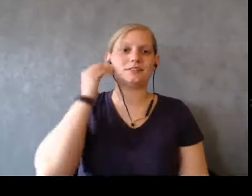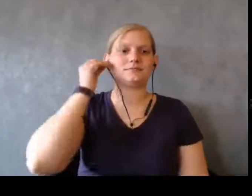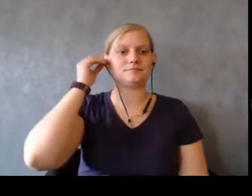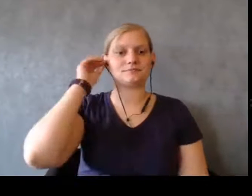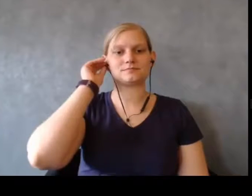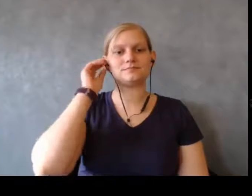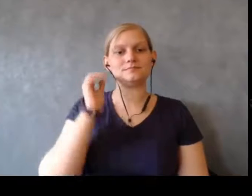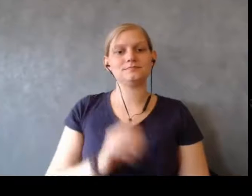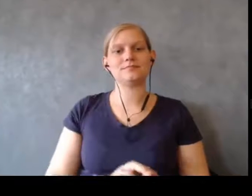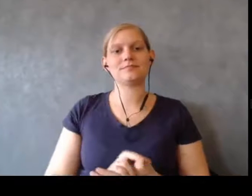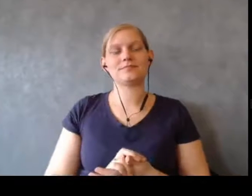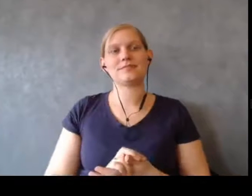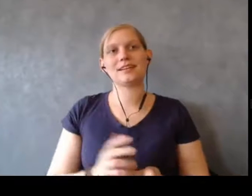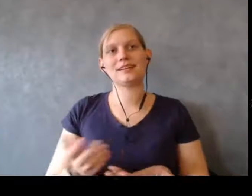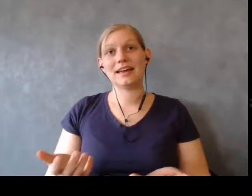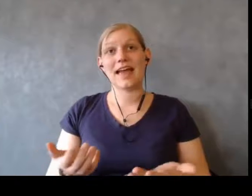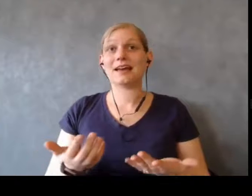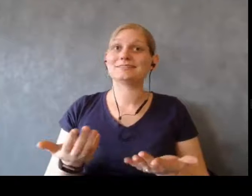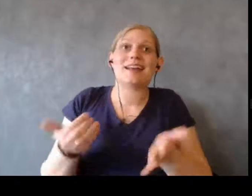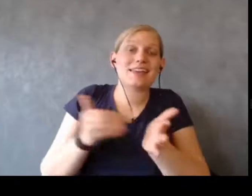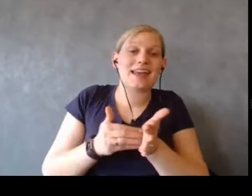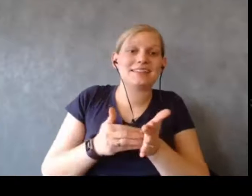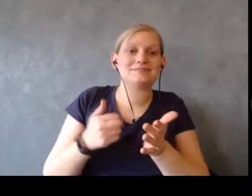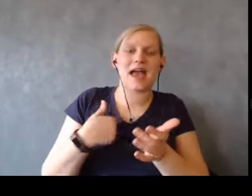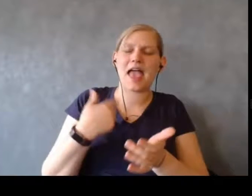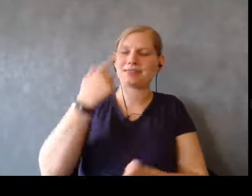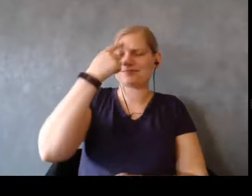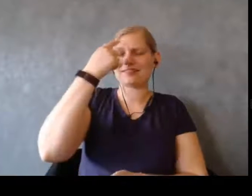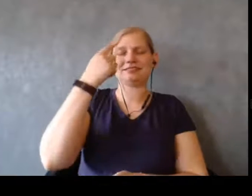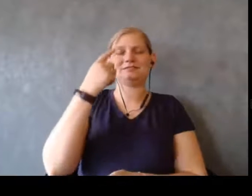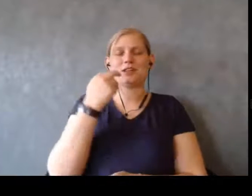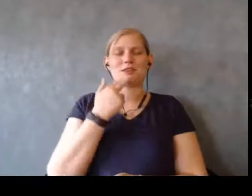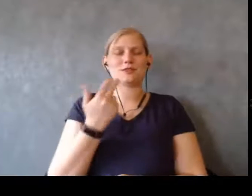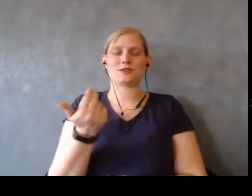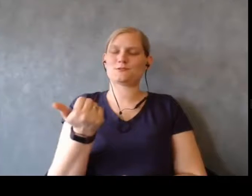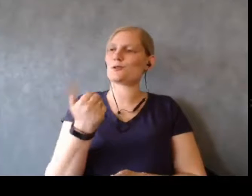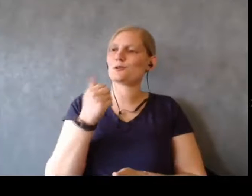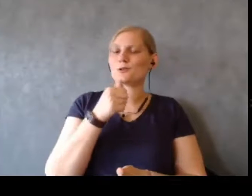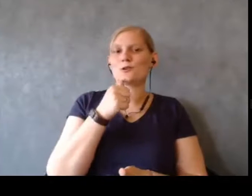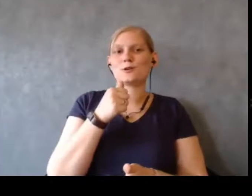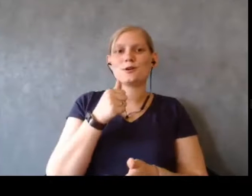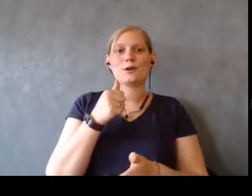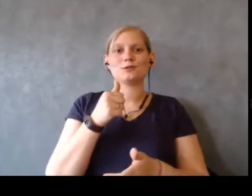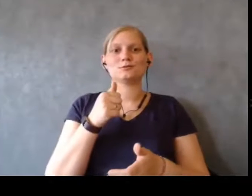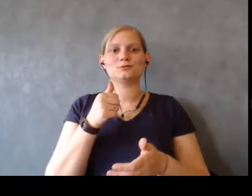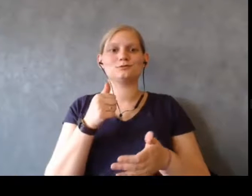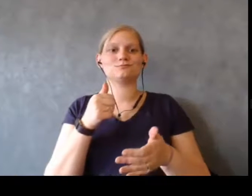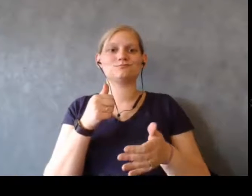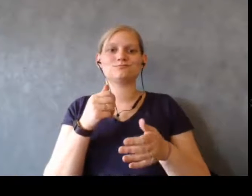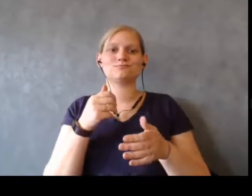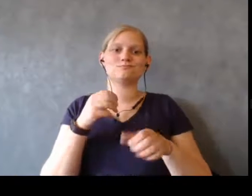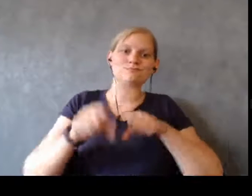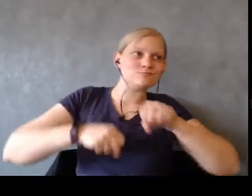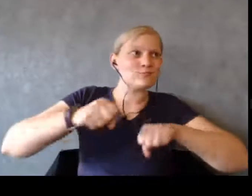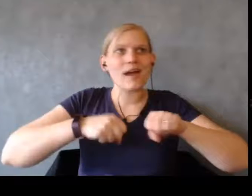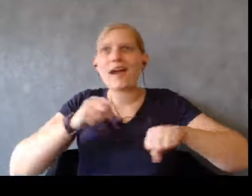that when I think of 13-year-old girls riding bikes, rather than thinking of them secretly buying tampons,